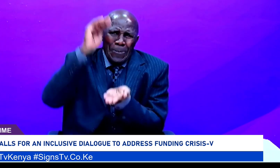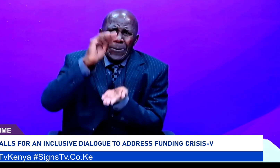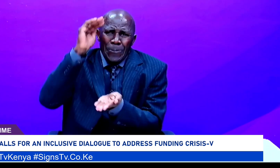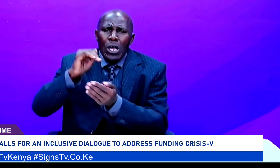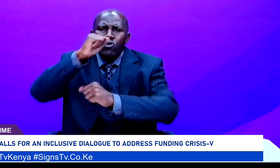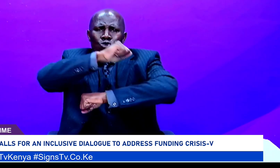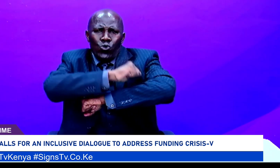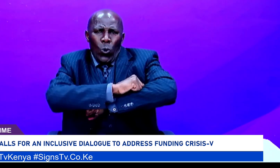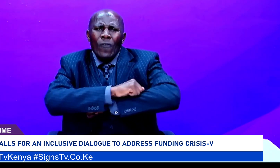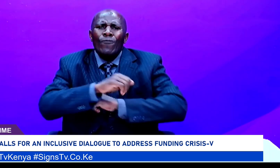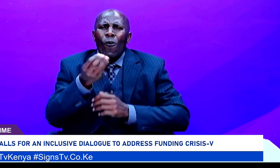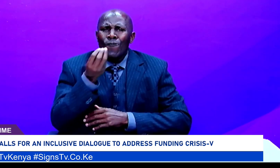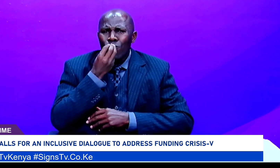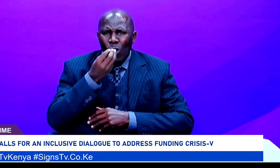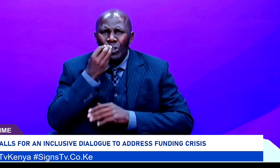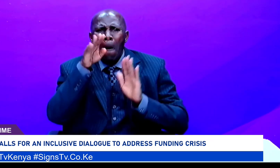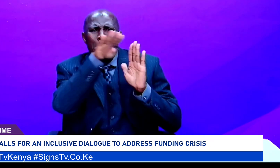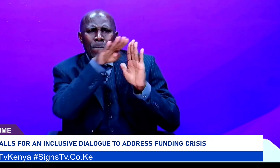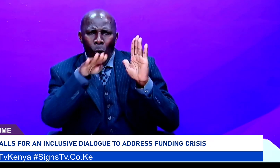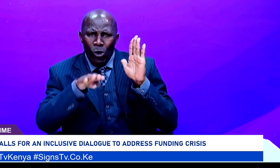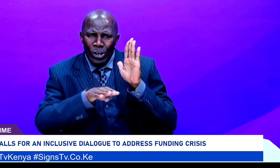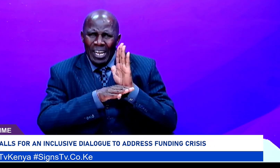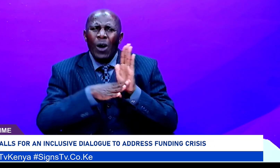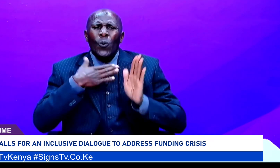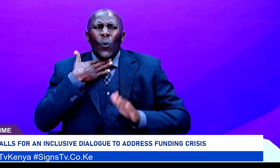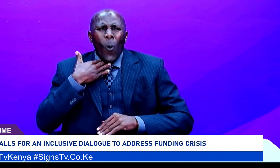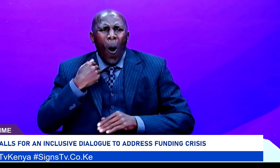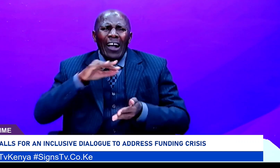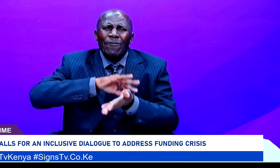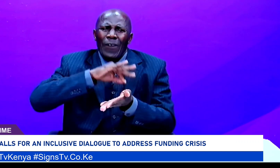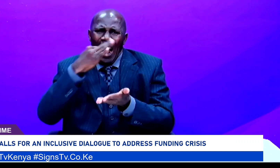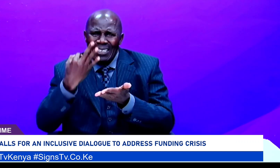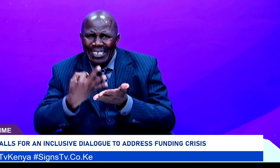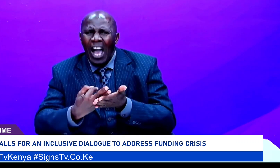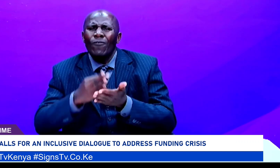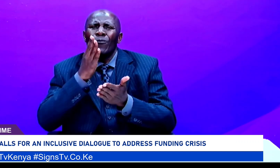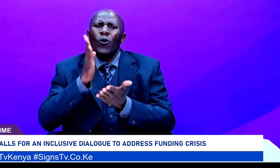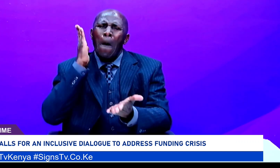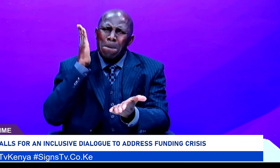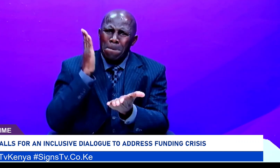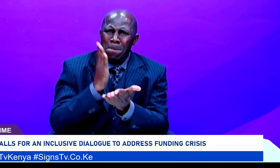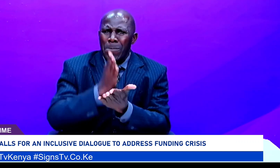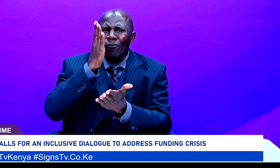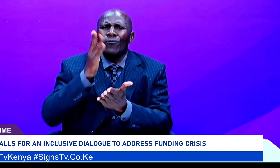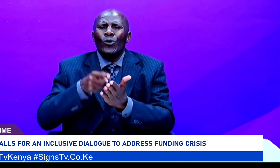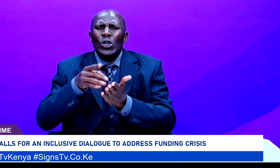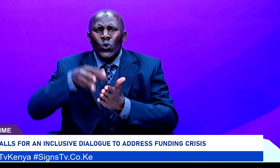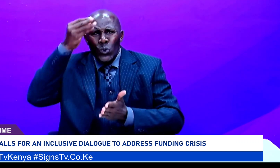concerns over the cuts to school feeding program and lack of funding for the confirmation of intern